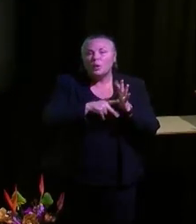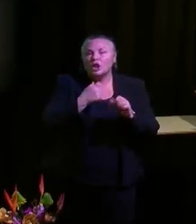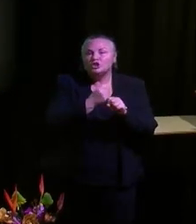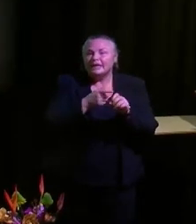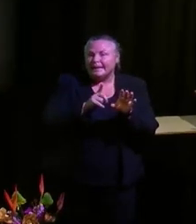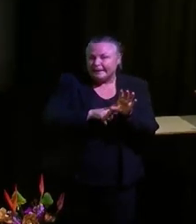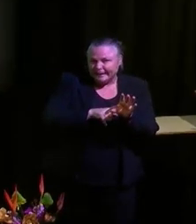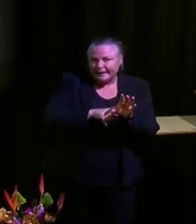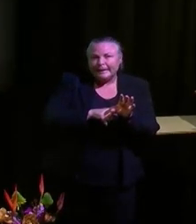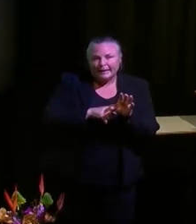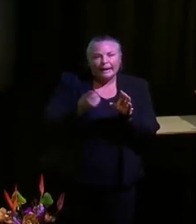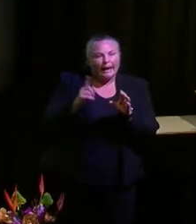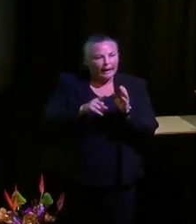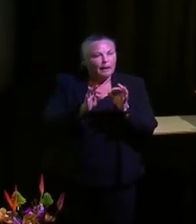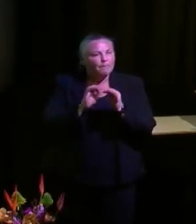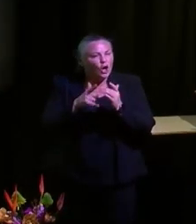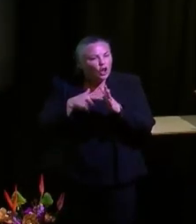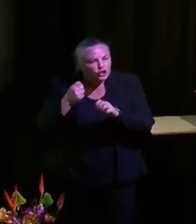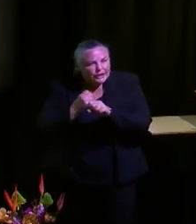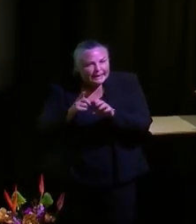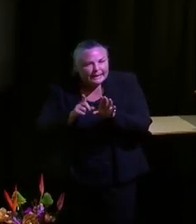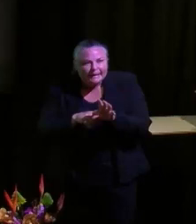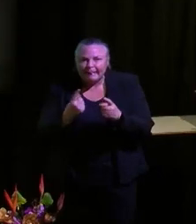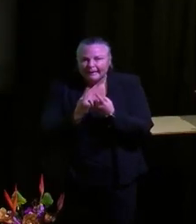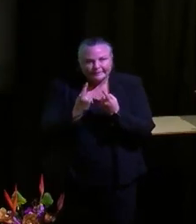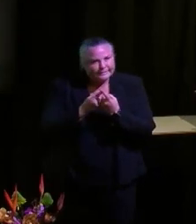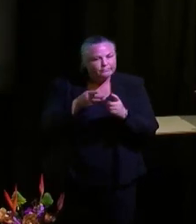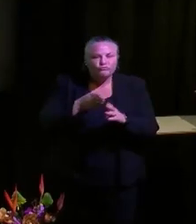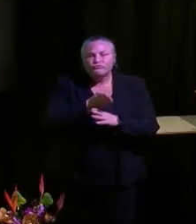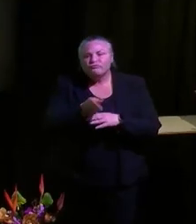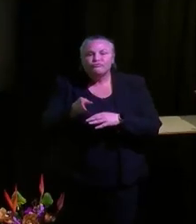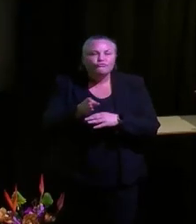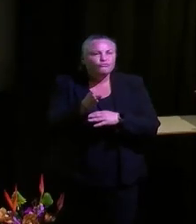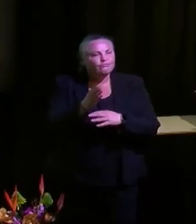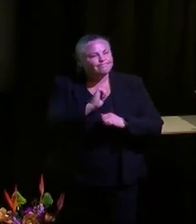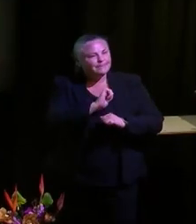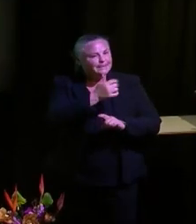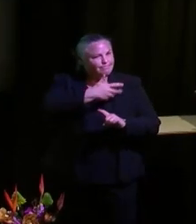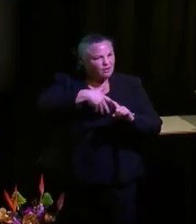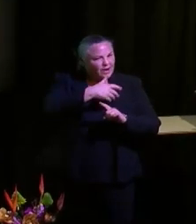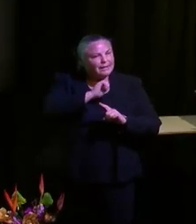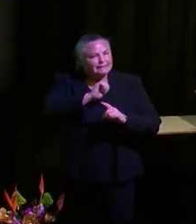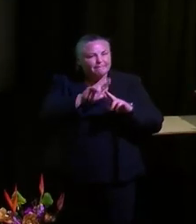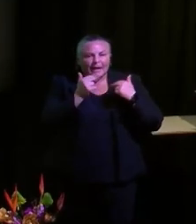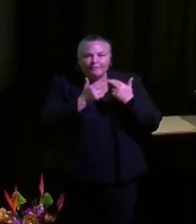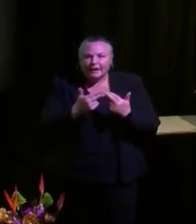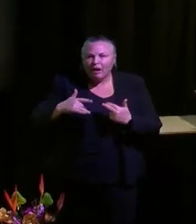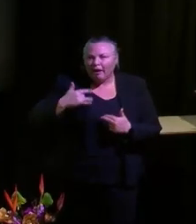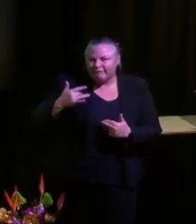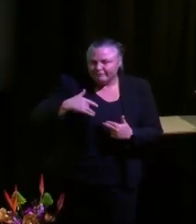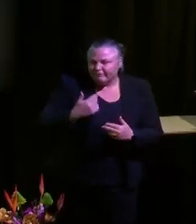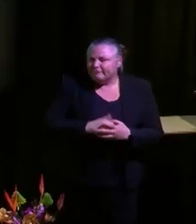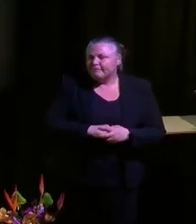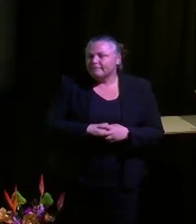And then he, just a very interesting way that he sort of came into it and, you know, sort of what his family life was. And then just